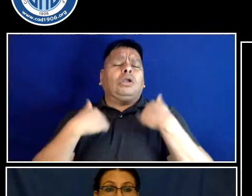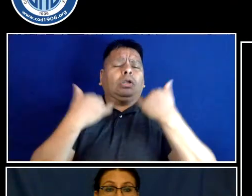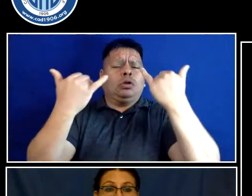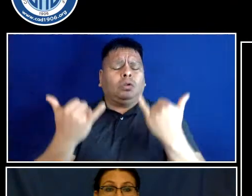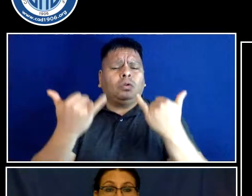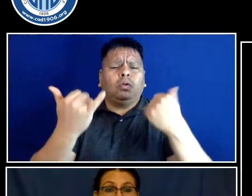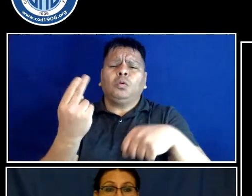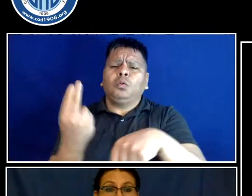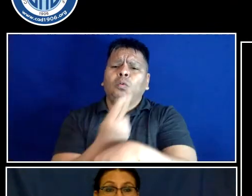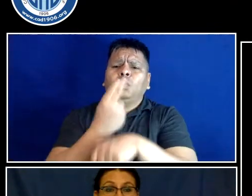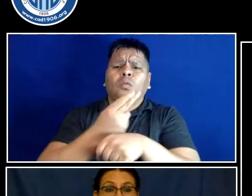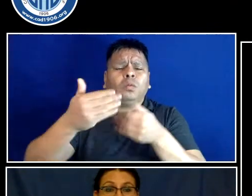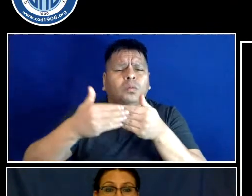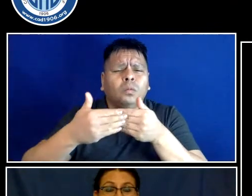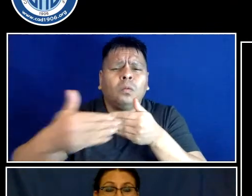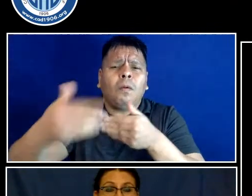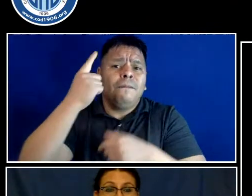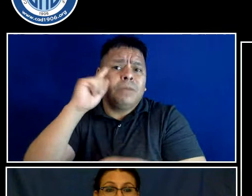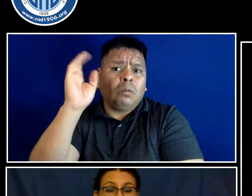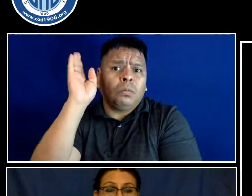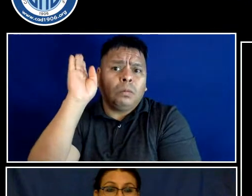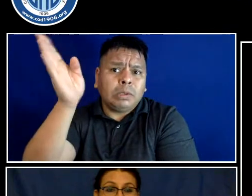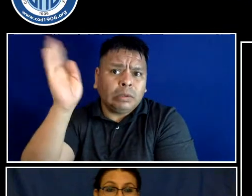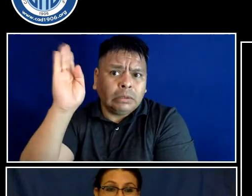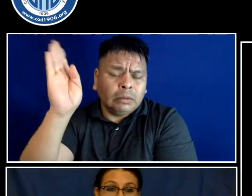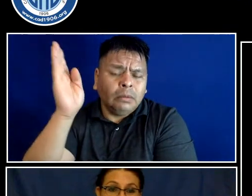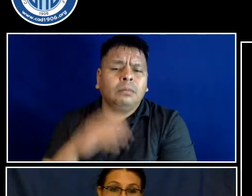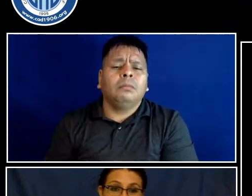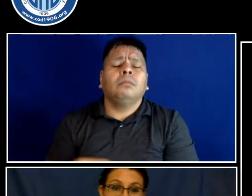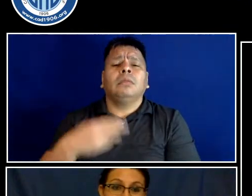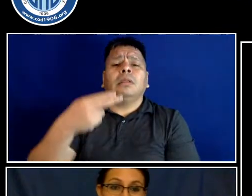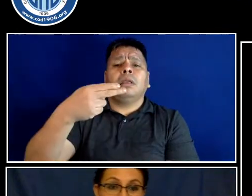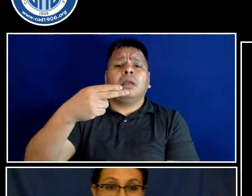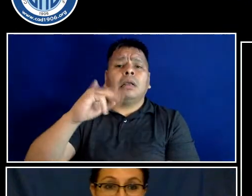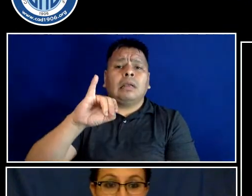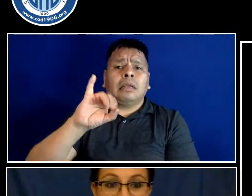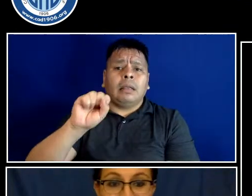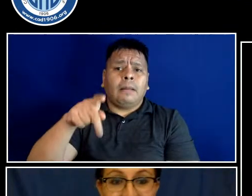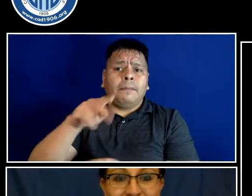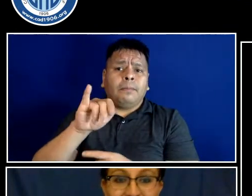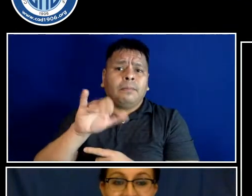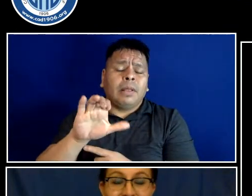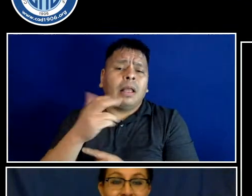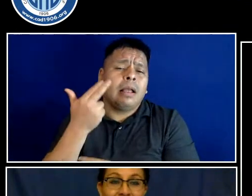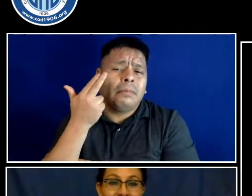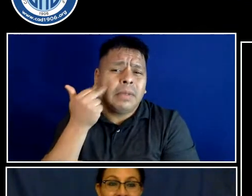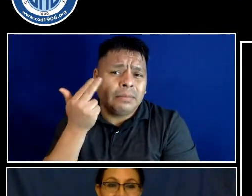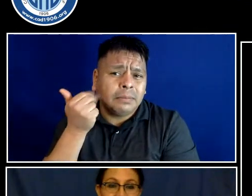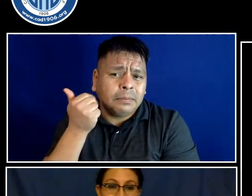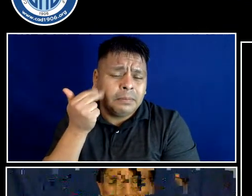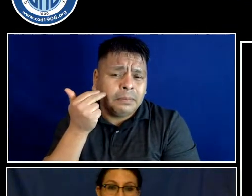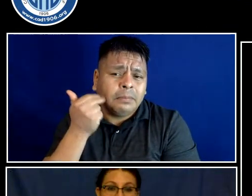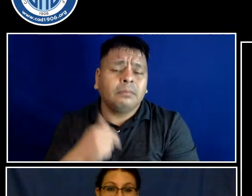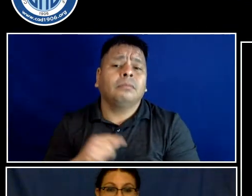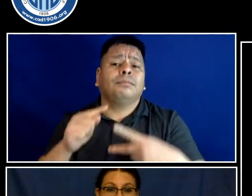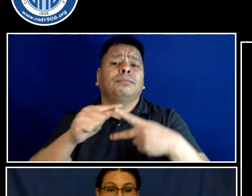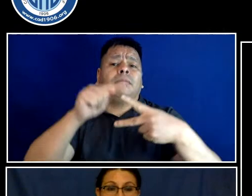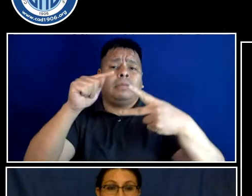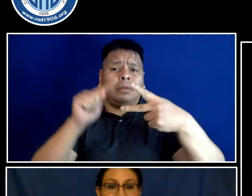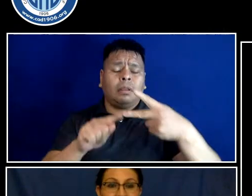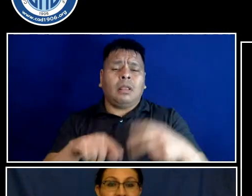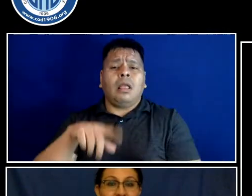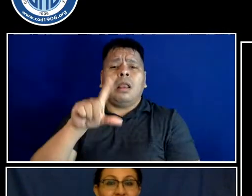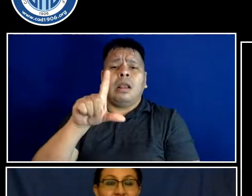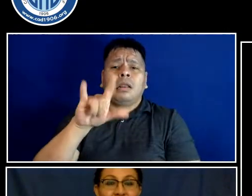for those terms as well, for Mexico and Mexican. Okay, I just want to be specific there. But for today's presentation, we will be using the following